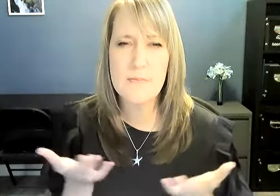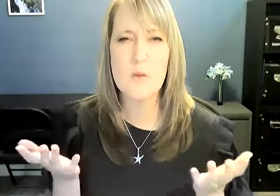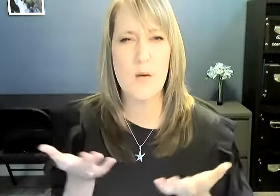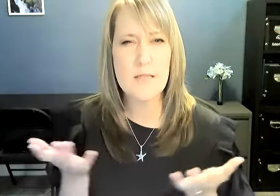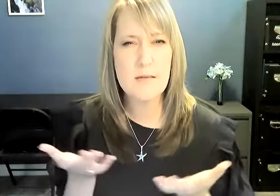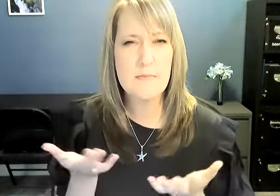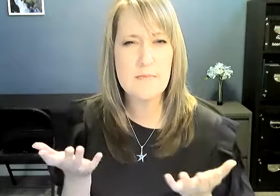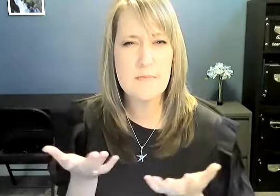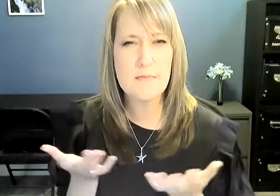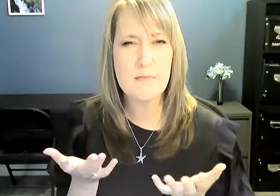What?